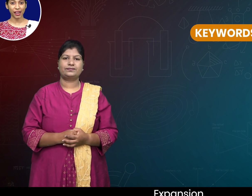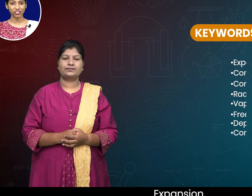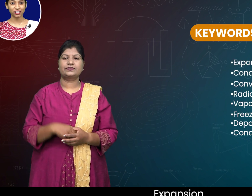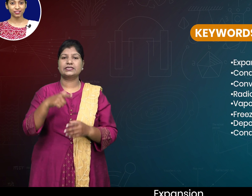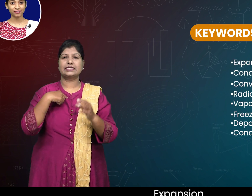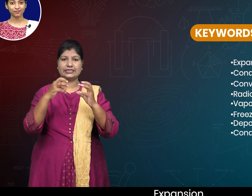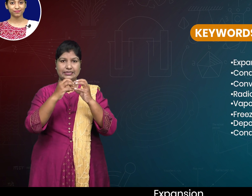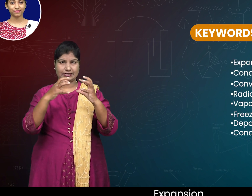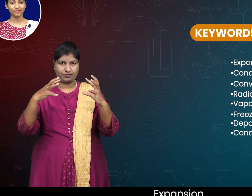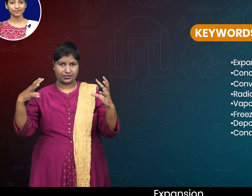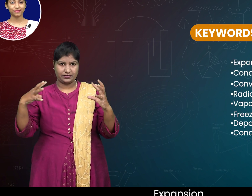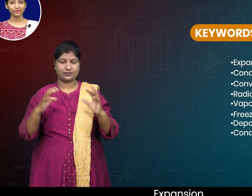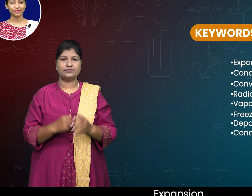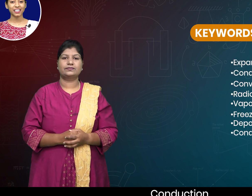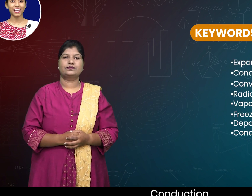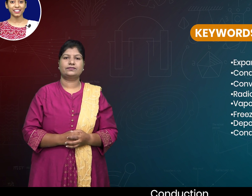expansion,